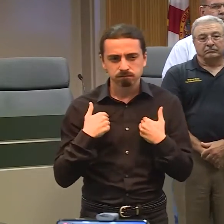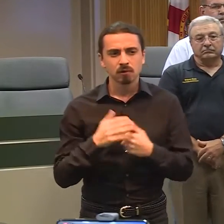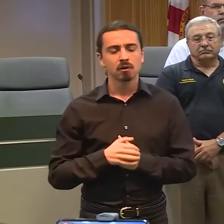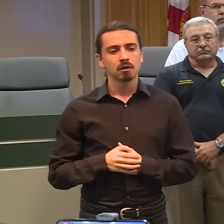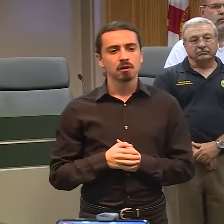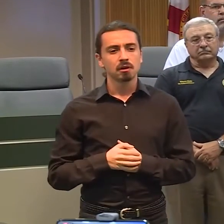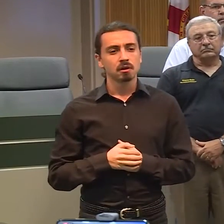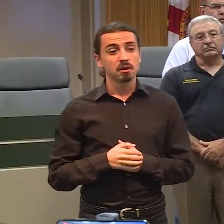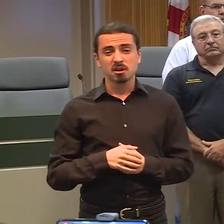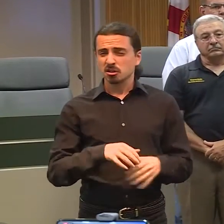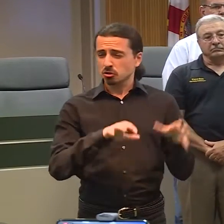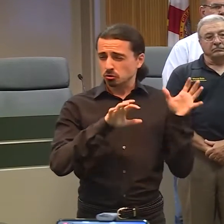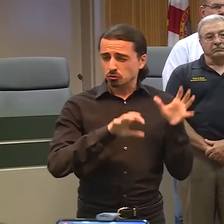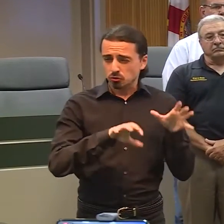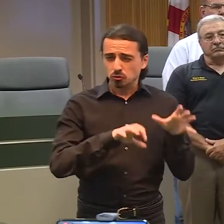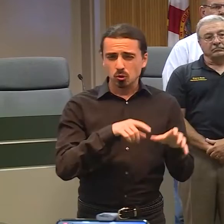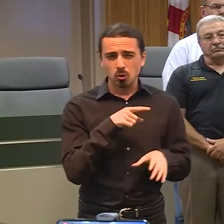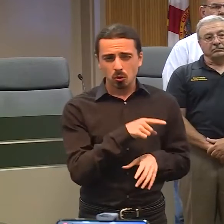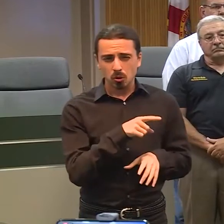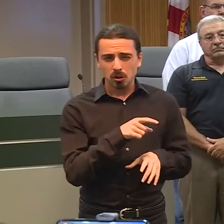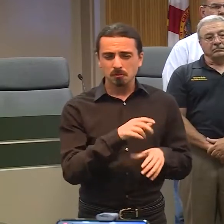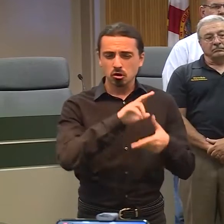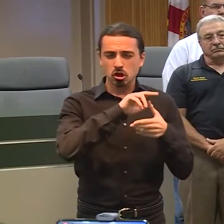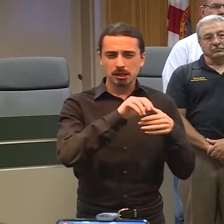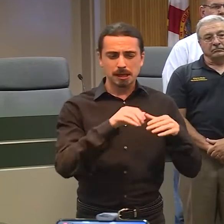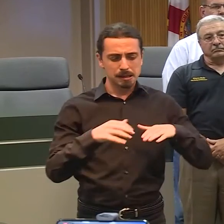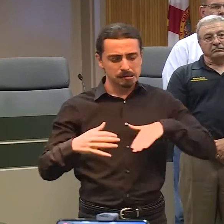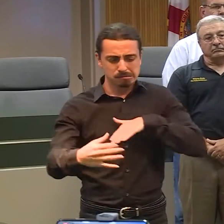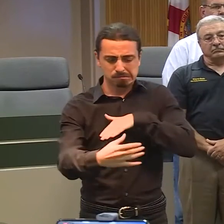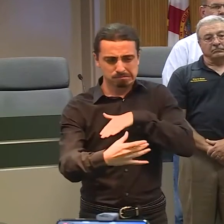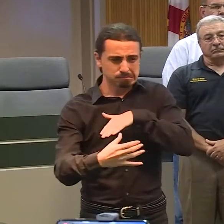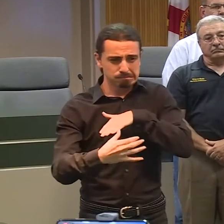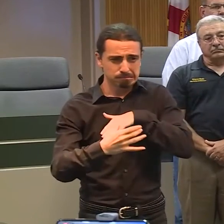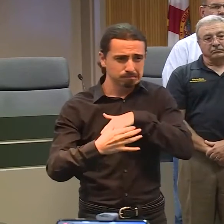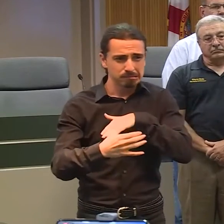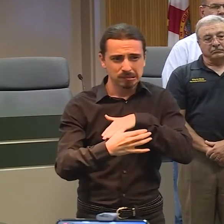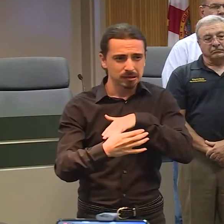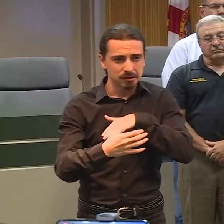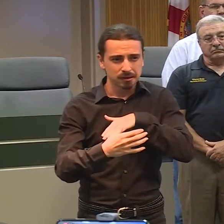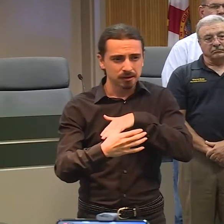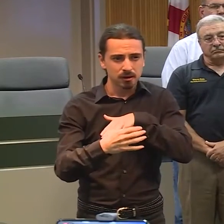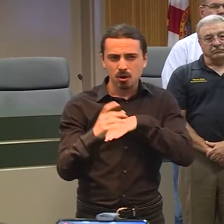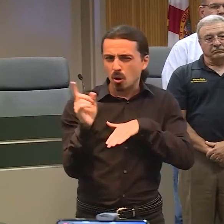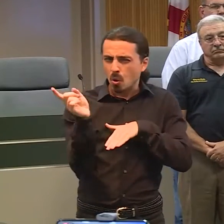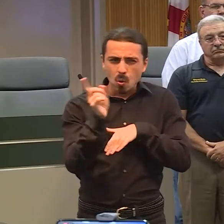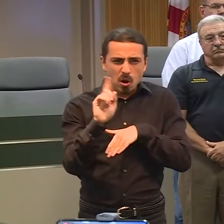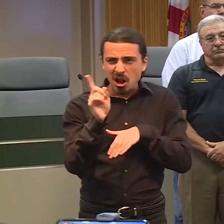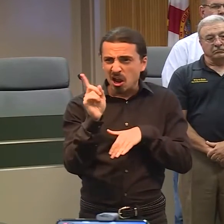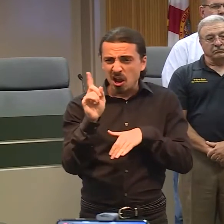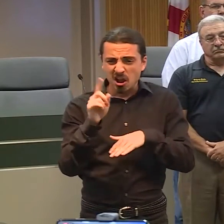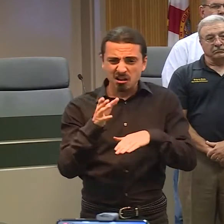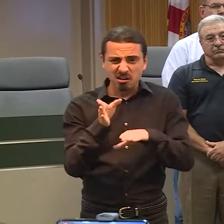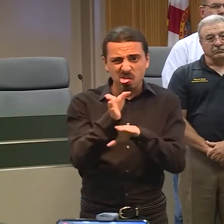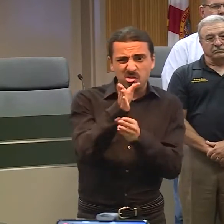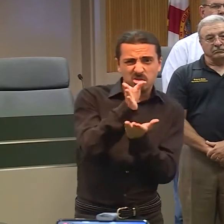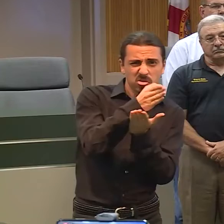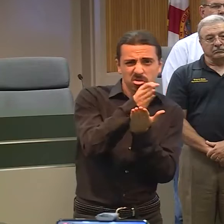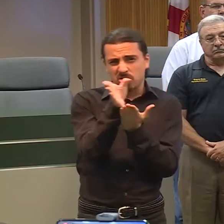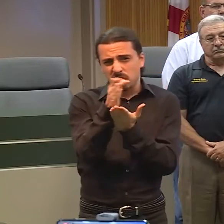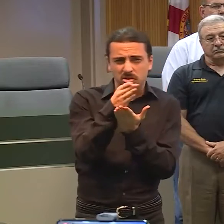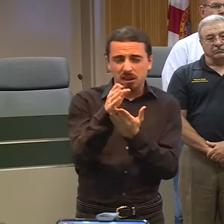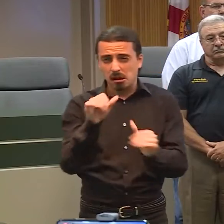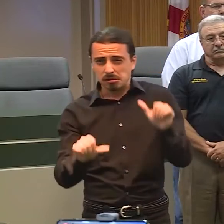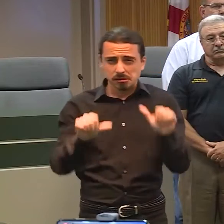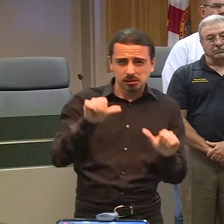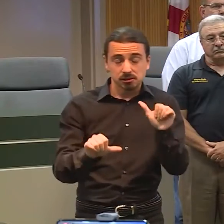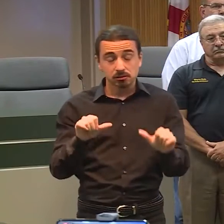itself. Let's face it, Hurricane Dorian has got its own mind in terms of timing. It's unprecedented in many